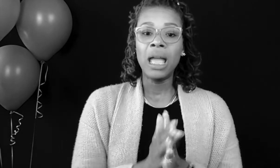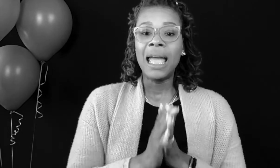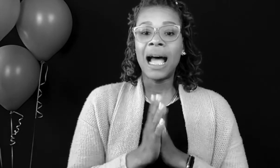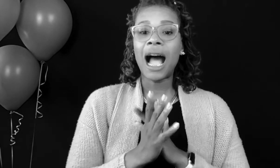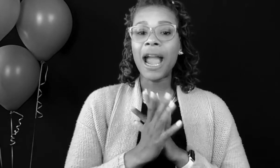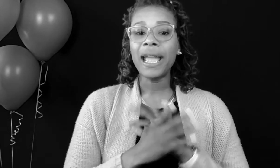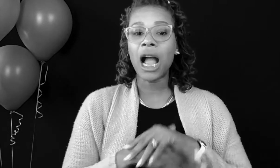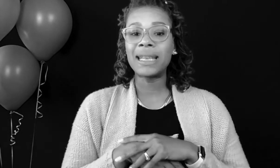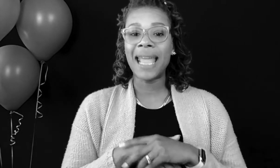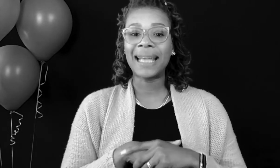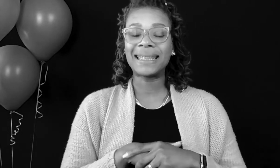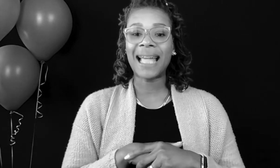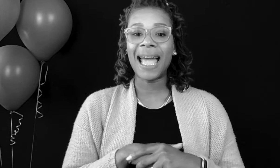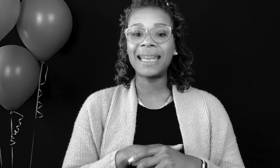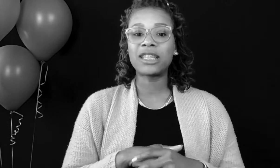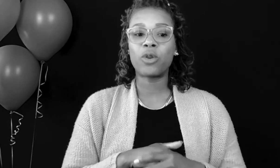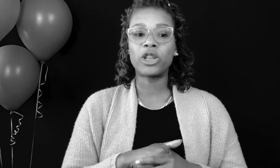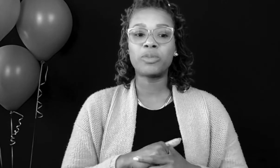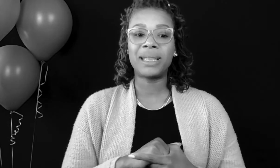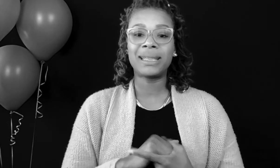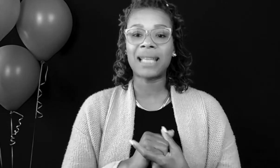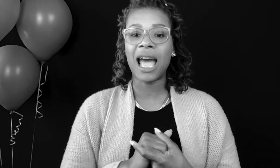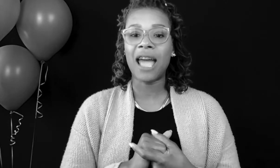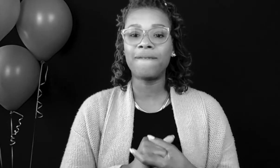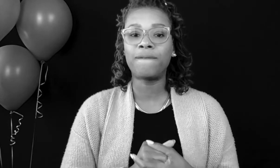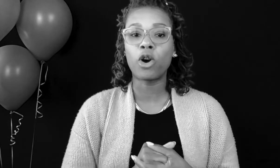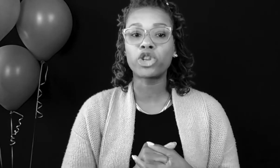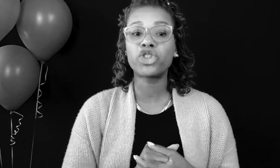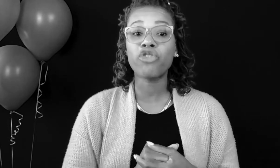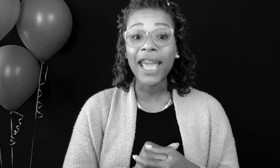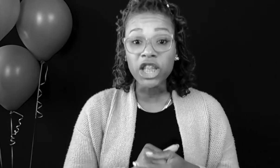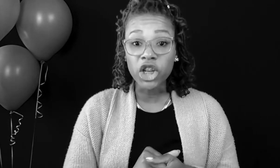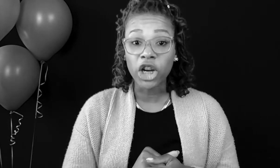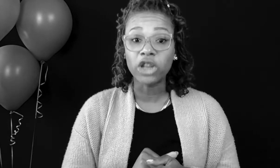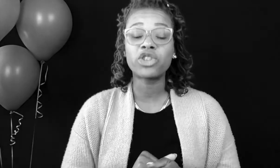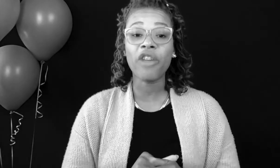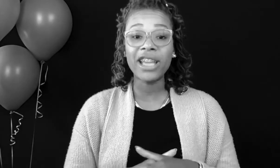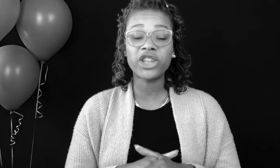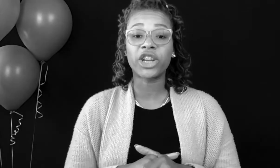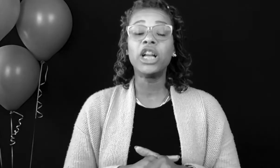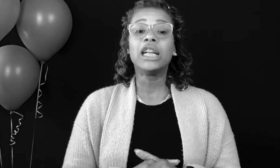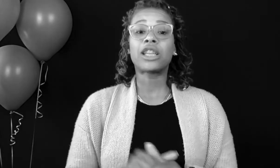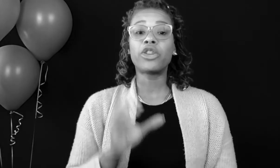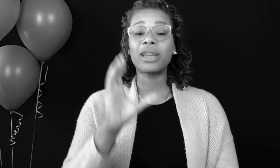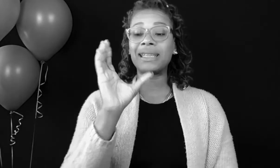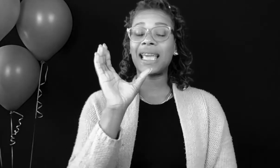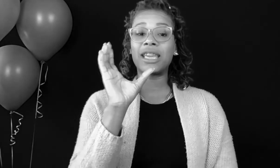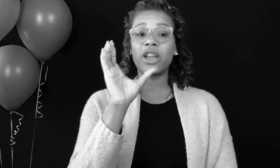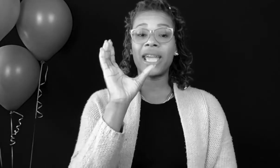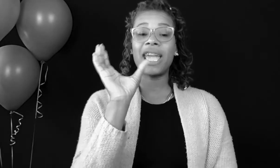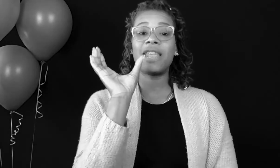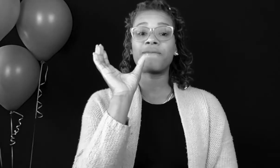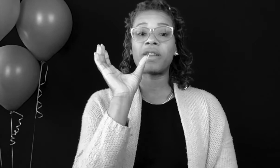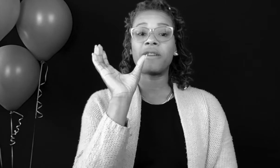All right. Our next sign is going to be the sign for stranger. Stranger. So you're going to take your hand in front of your